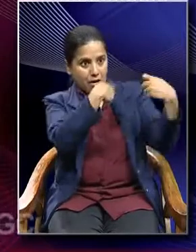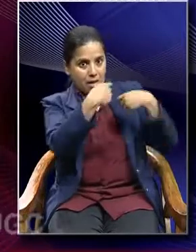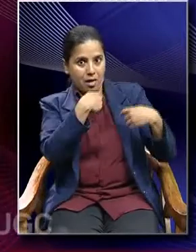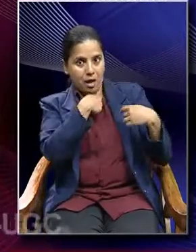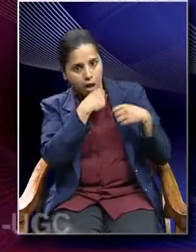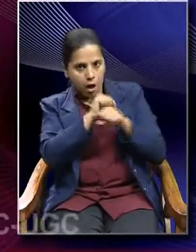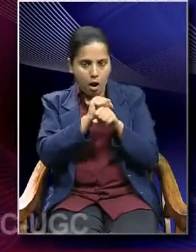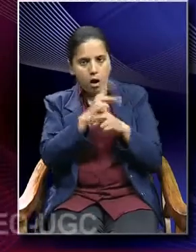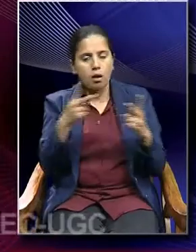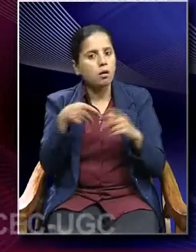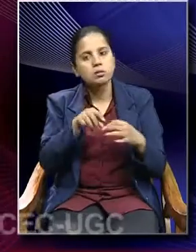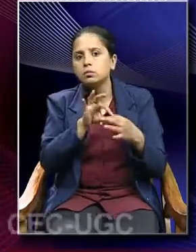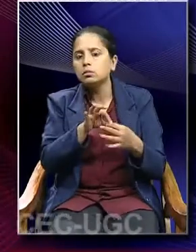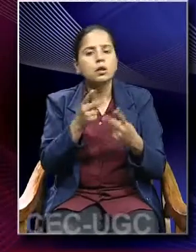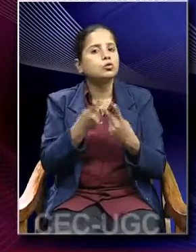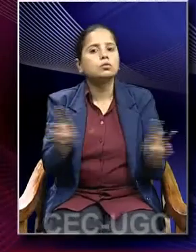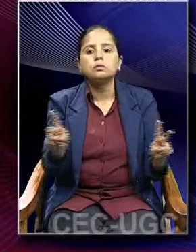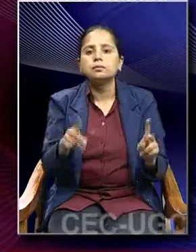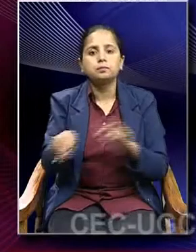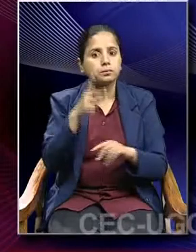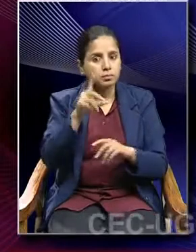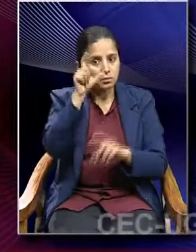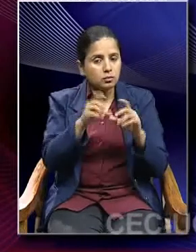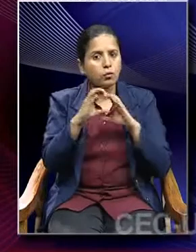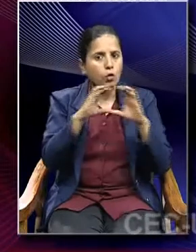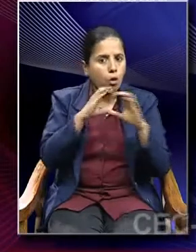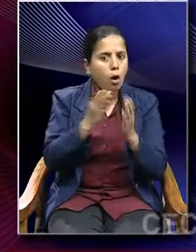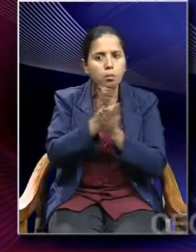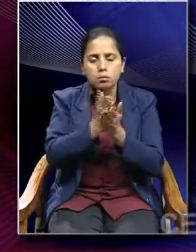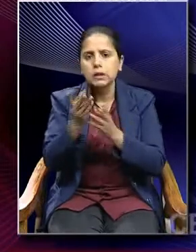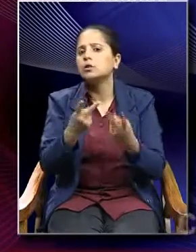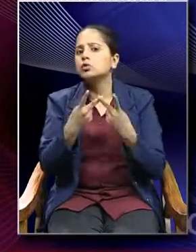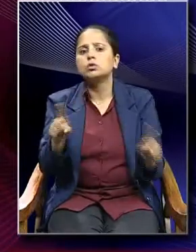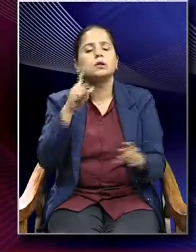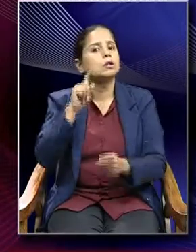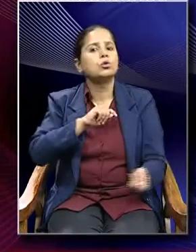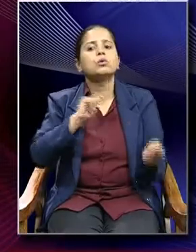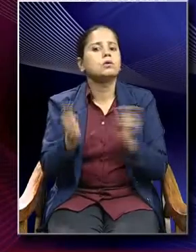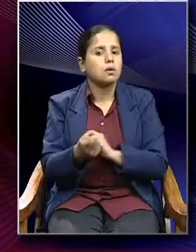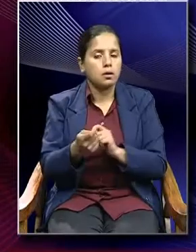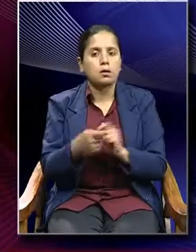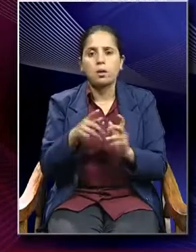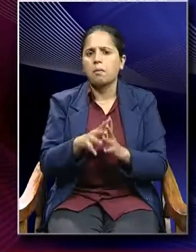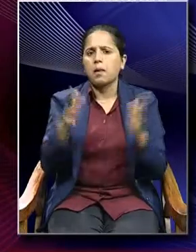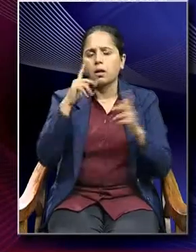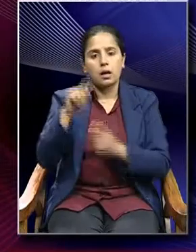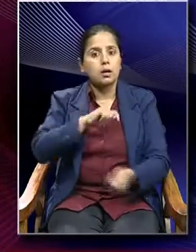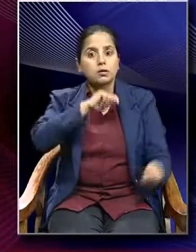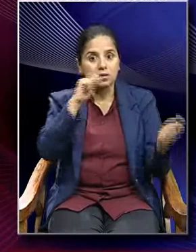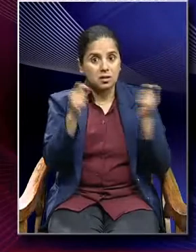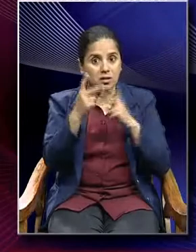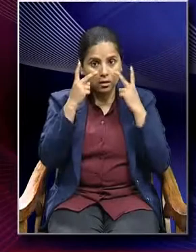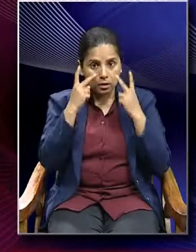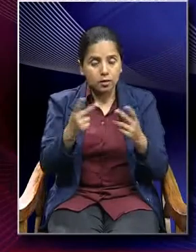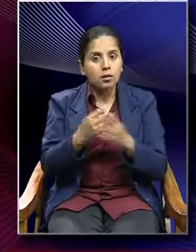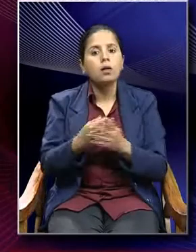of interaction with community, with the people started changing. And this large-scale transformation